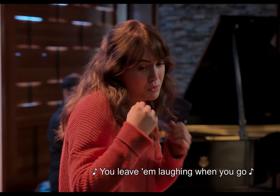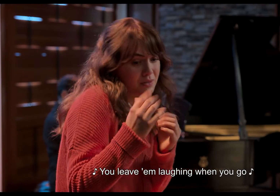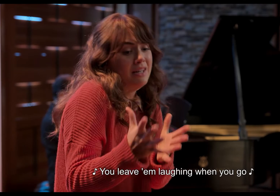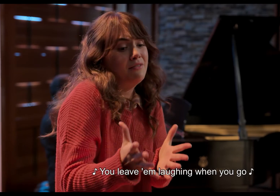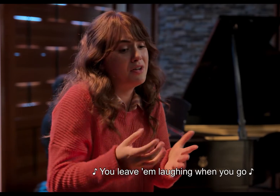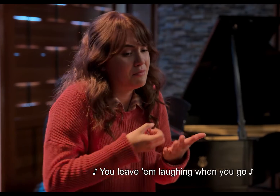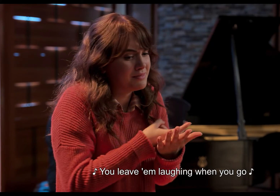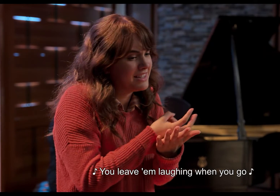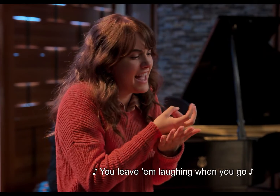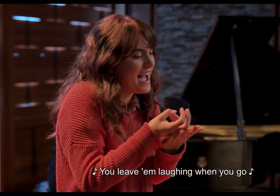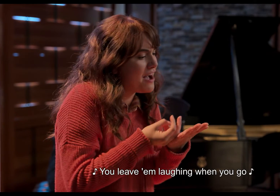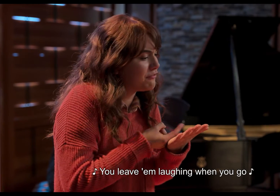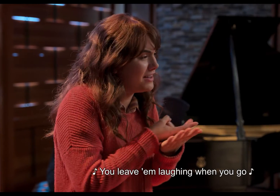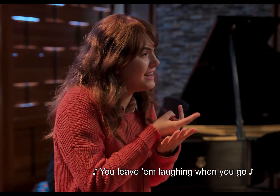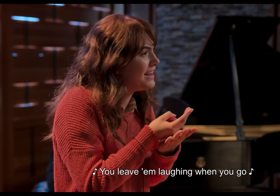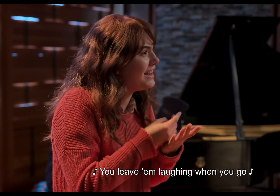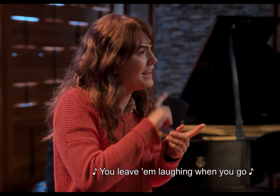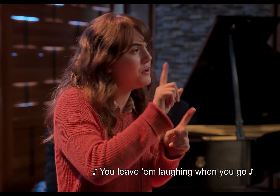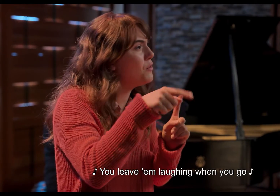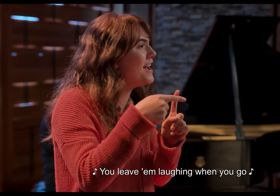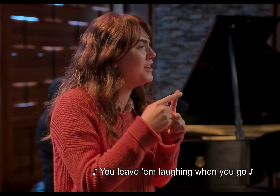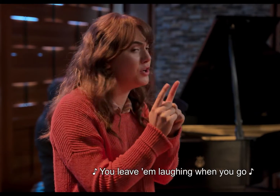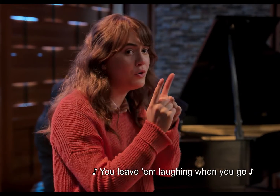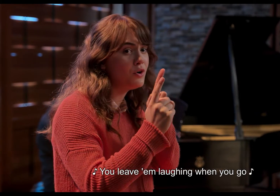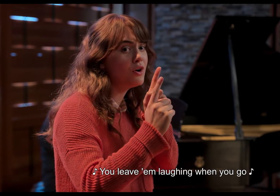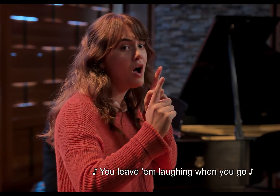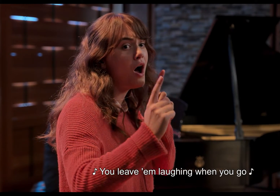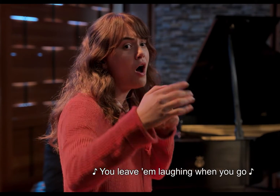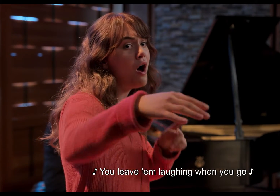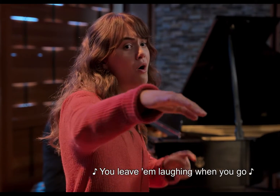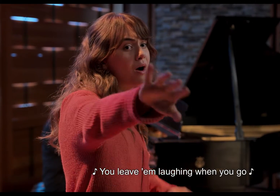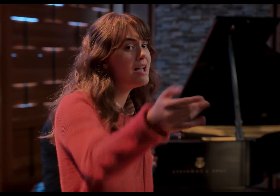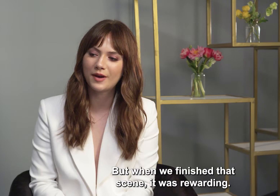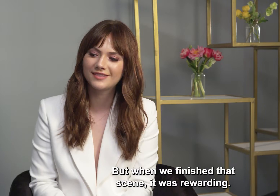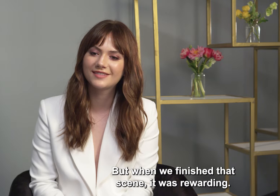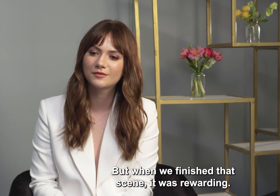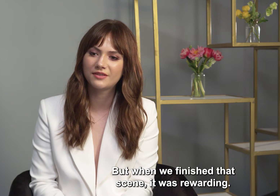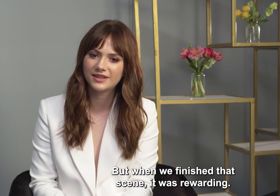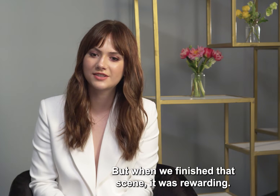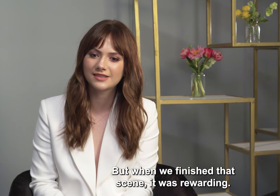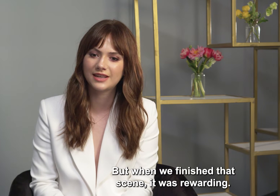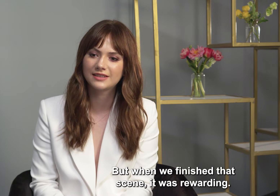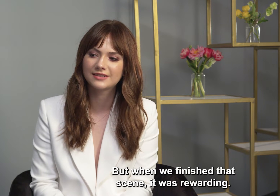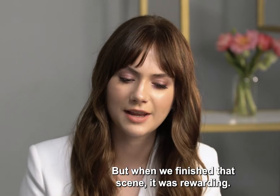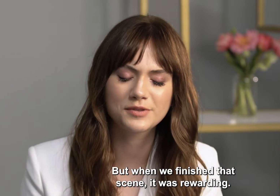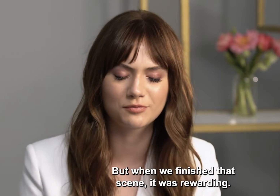You leave them laughing when you go But when we finished that scene, it was